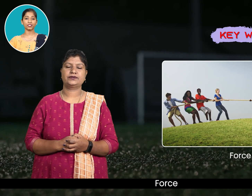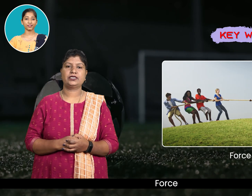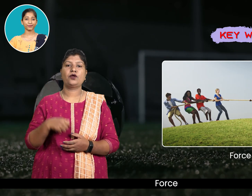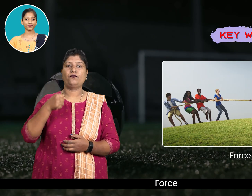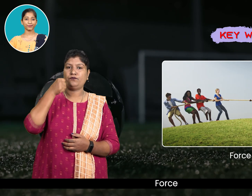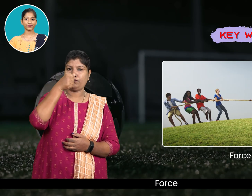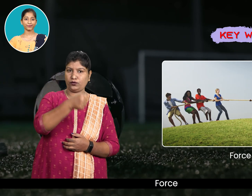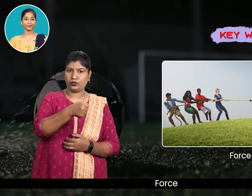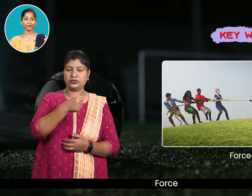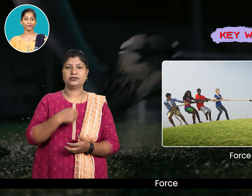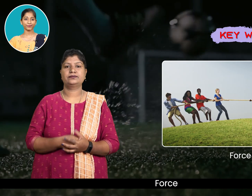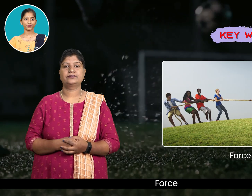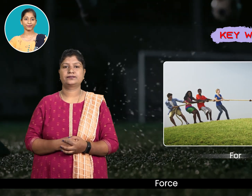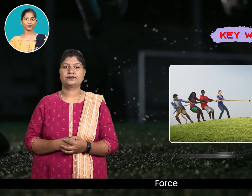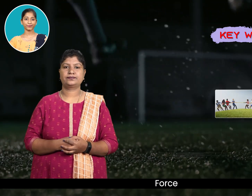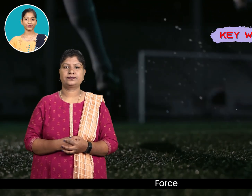Force,